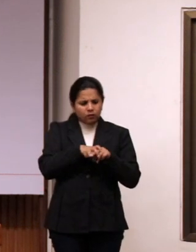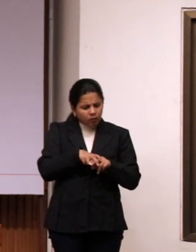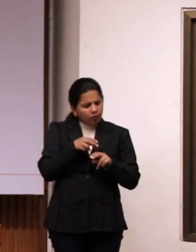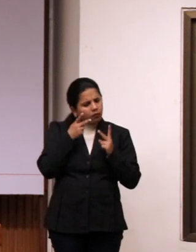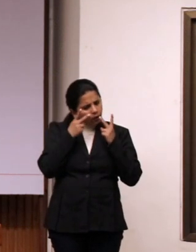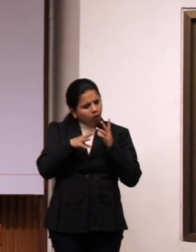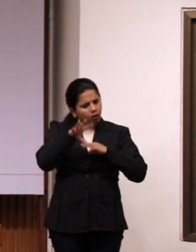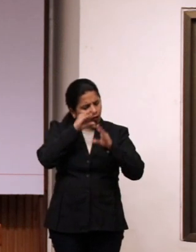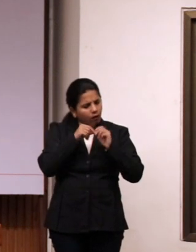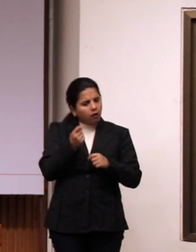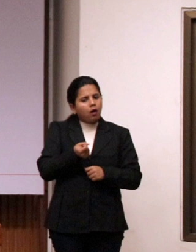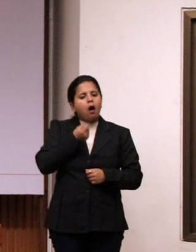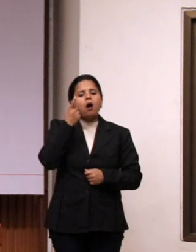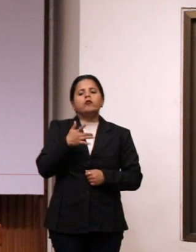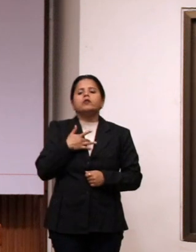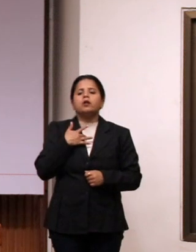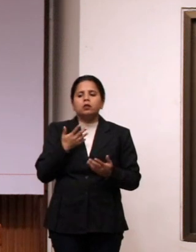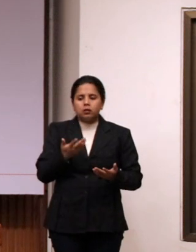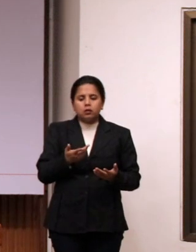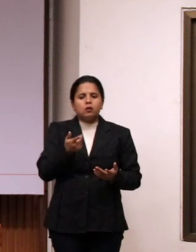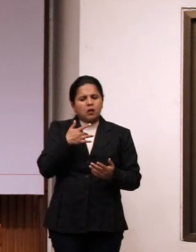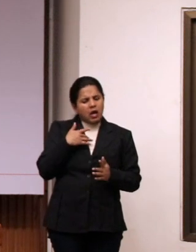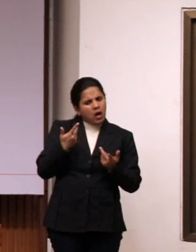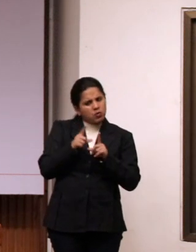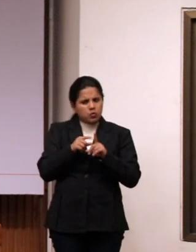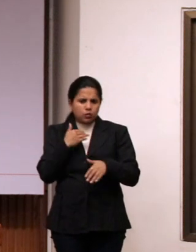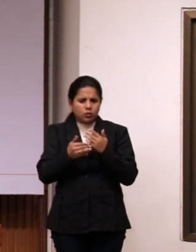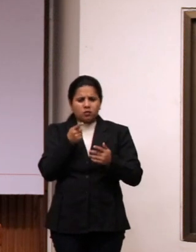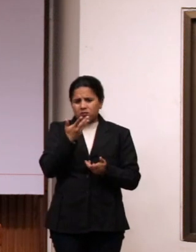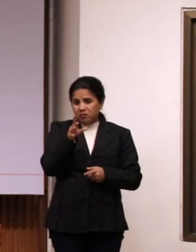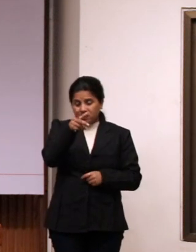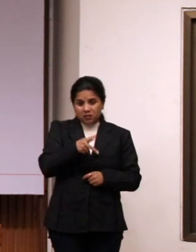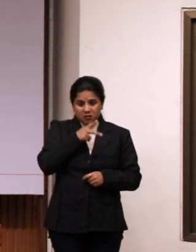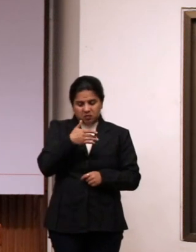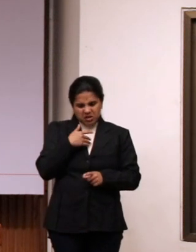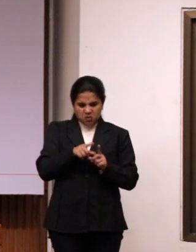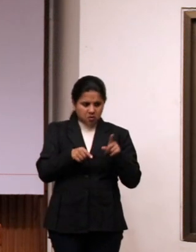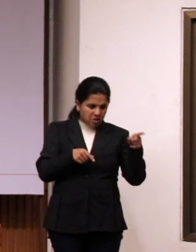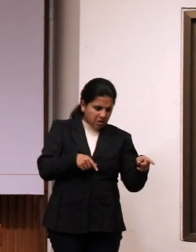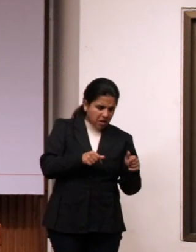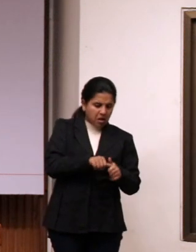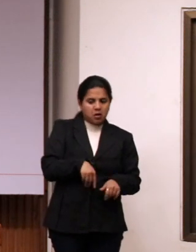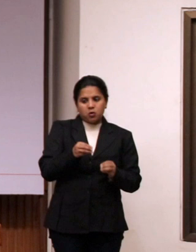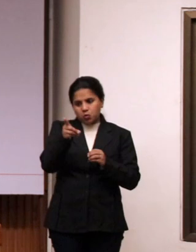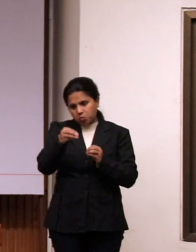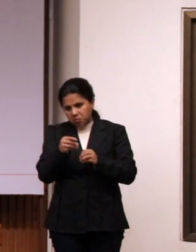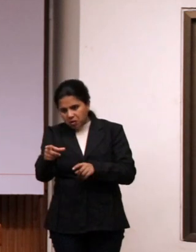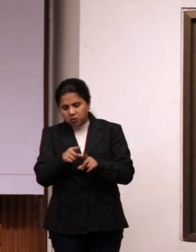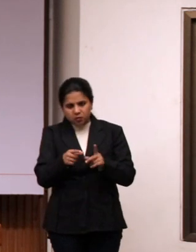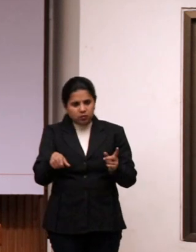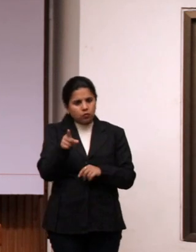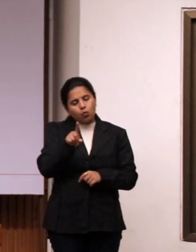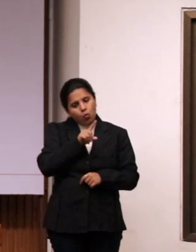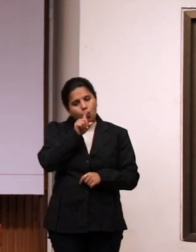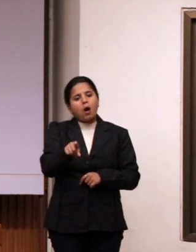and then you, intervene. You are nobody to say that I will do A here and you will do B here. You ask